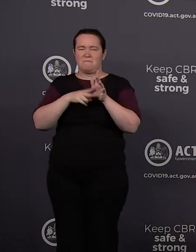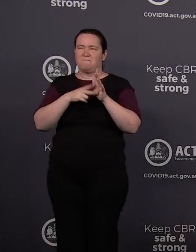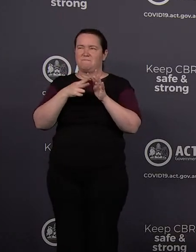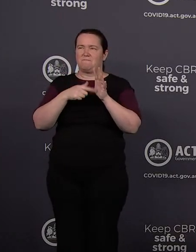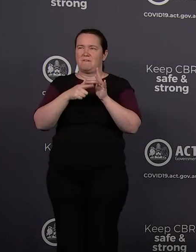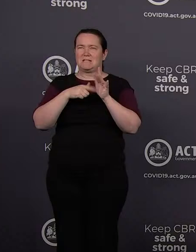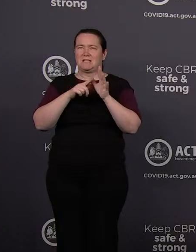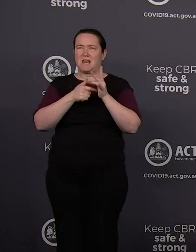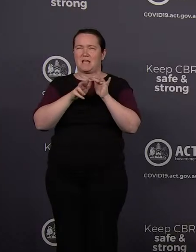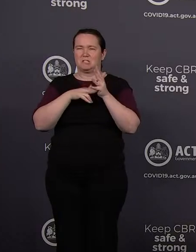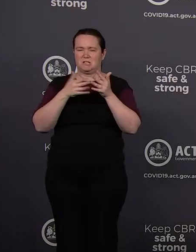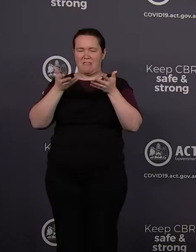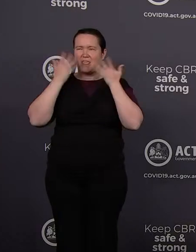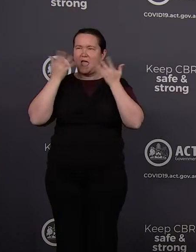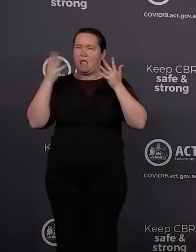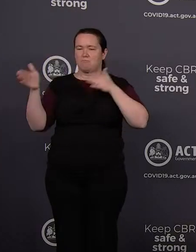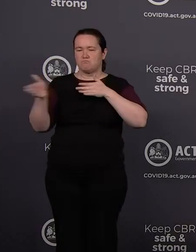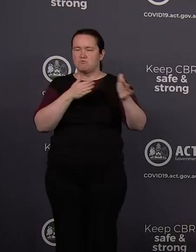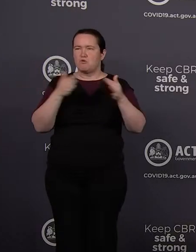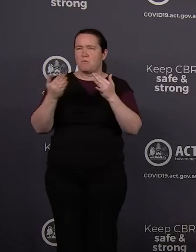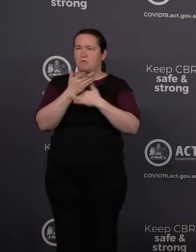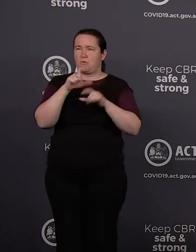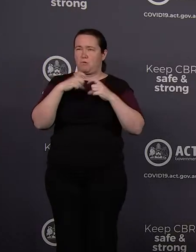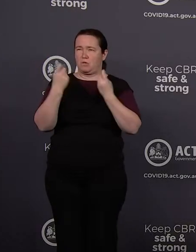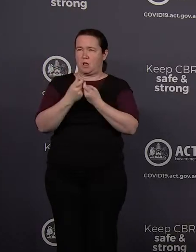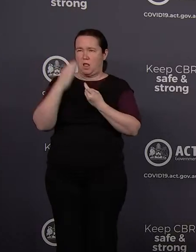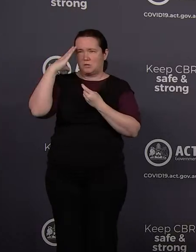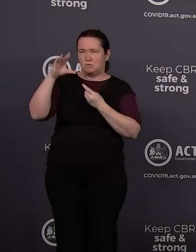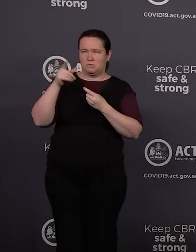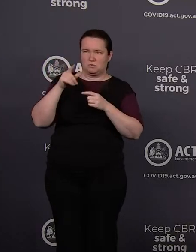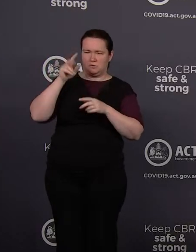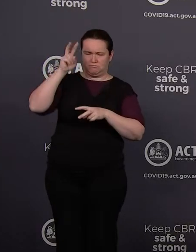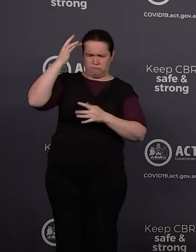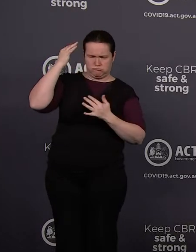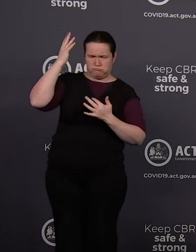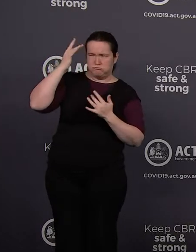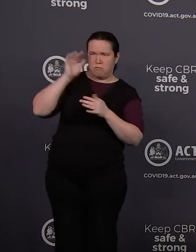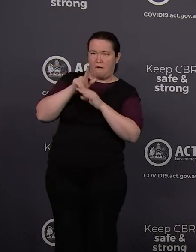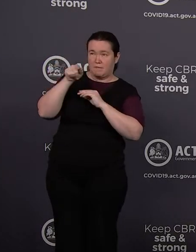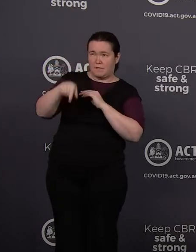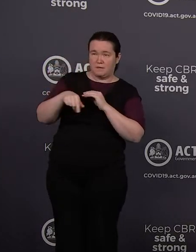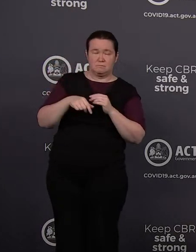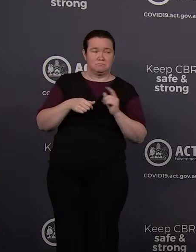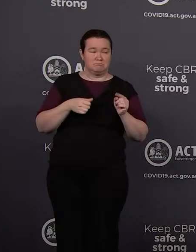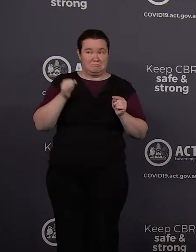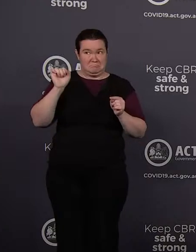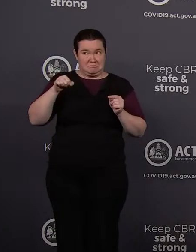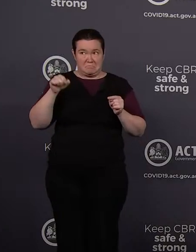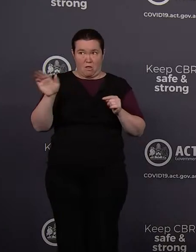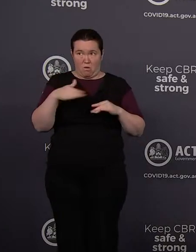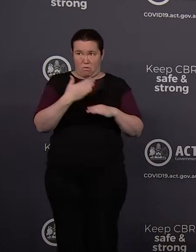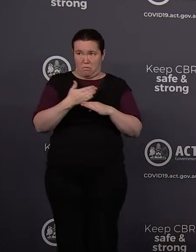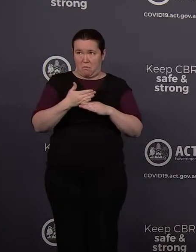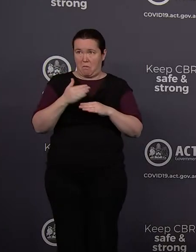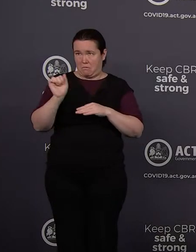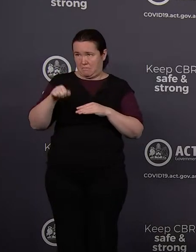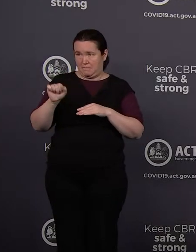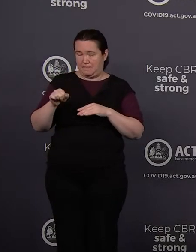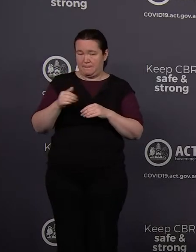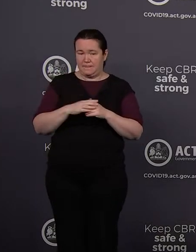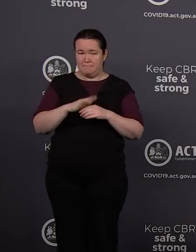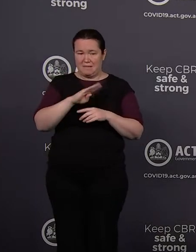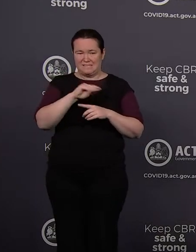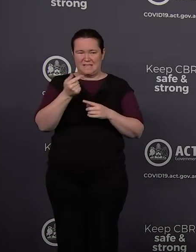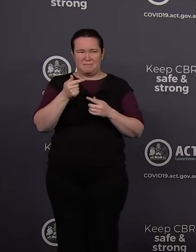how many students can fit in classrooms? Sure. Yeah. So look, all of that work is occurring. Some of the precursor of that, of course, goes to